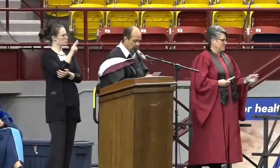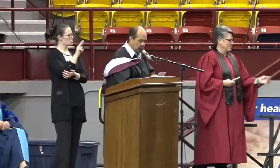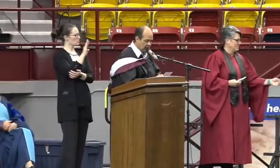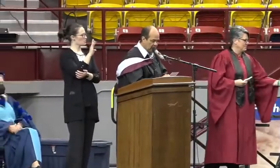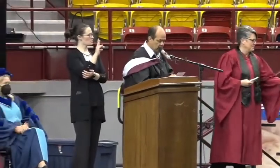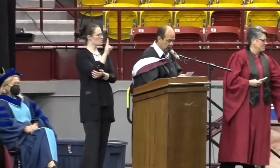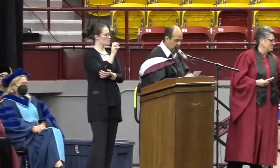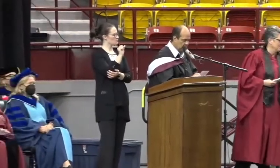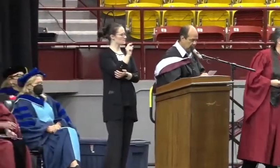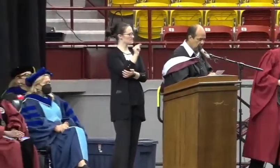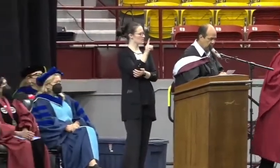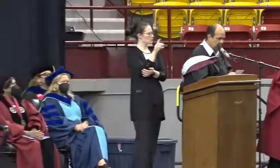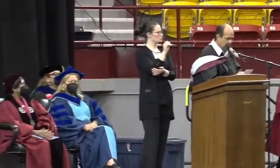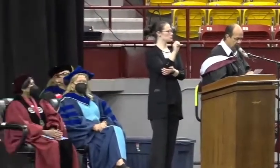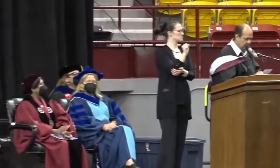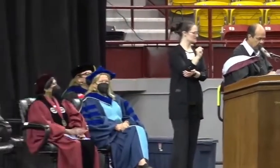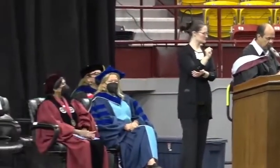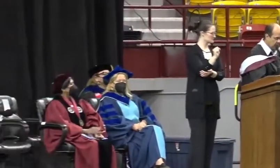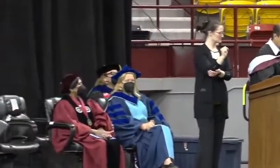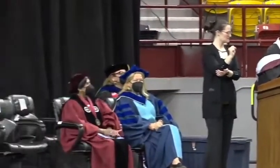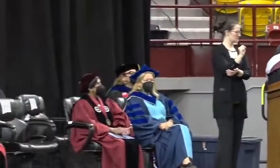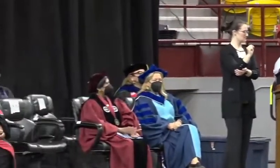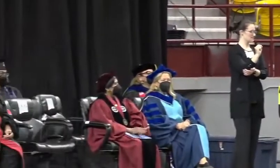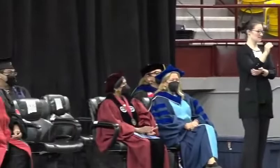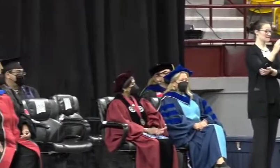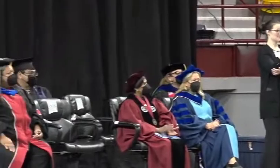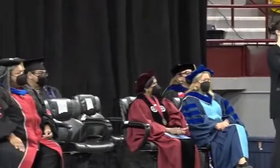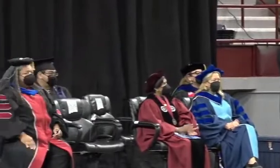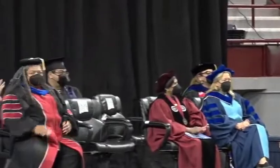Oscar Bustillos, Cybersecurity.